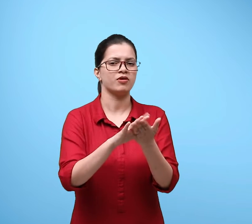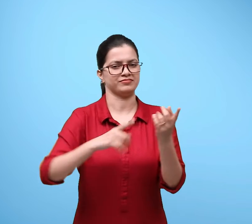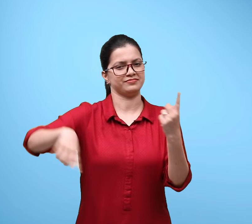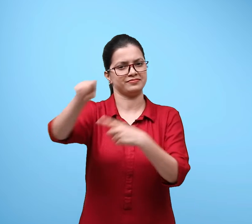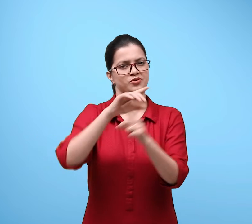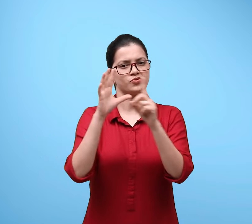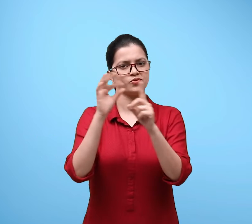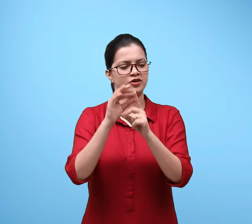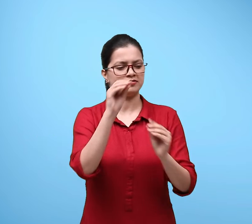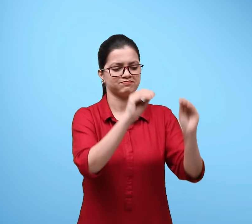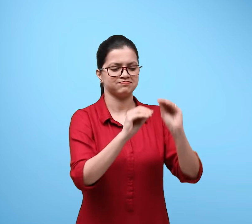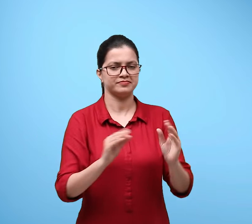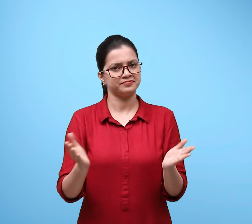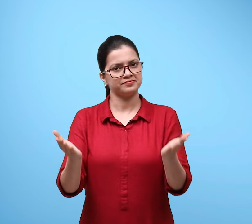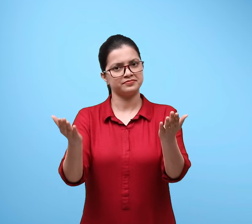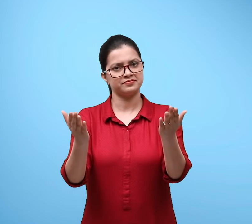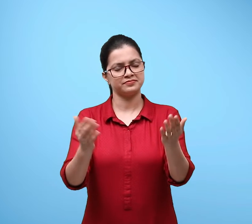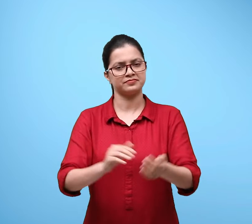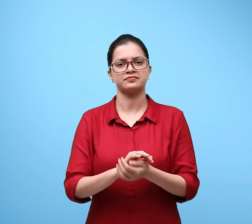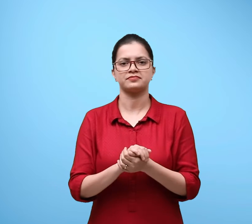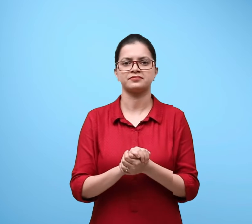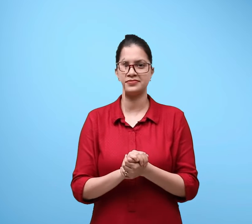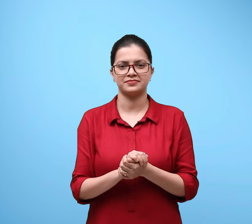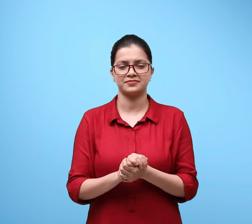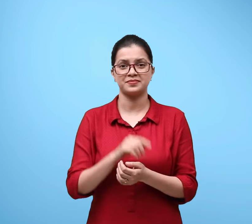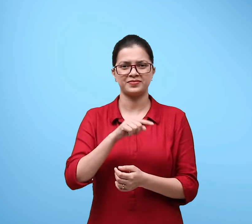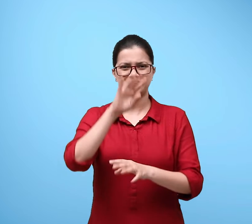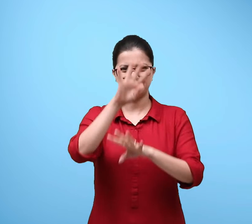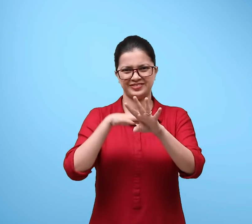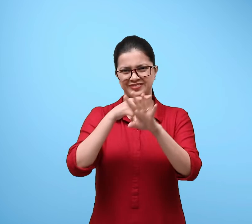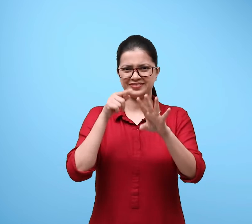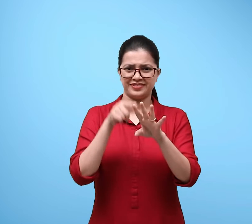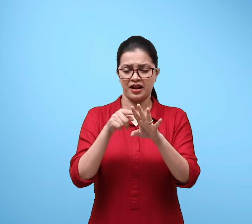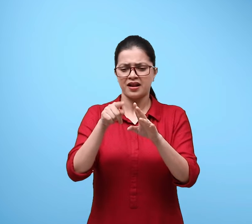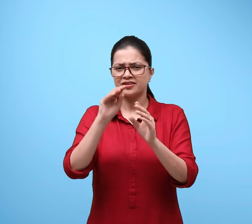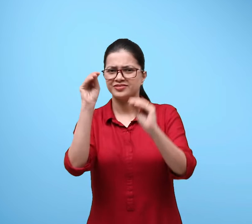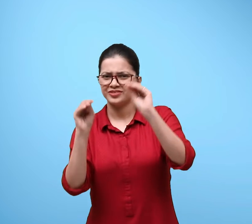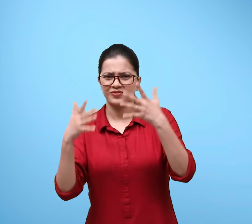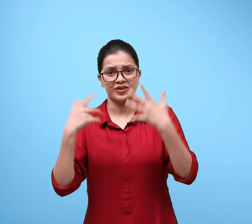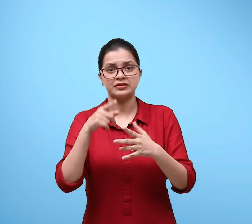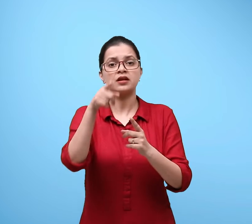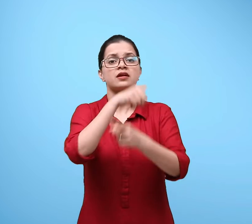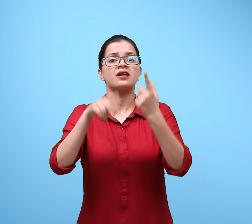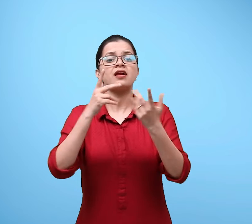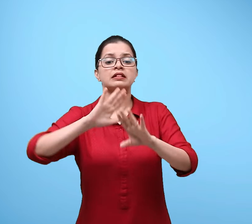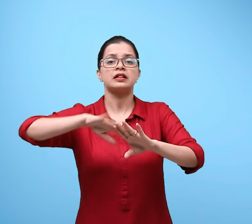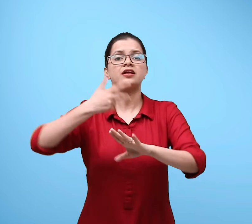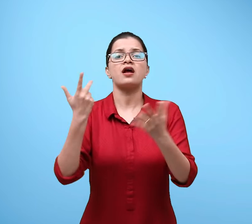the activity and complete the table. We notice that some liquids get completely mixed with